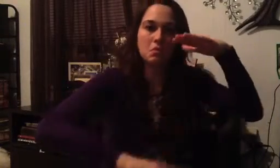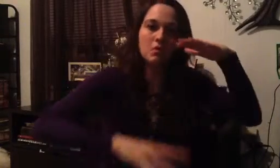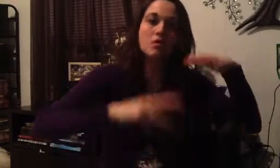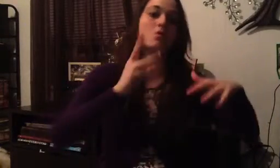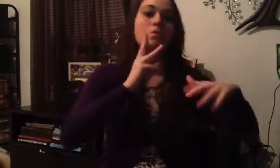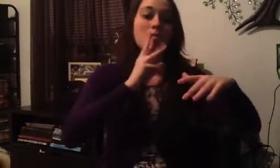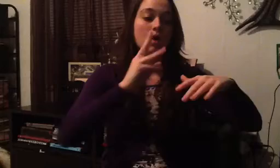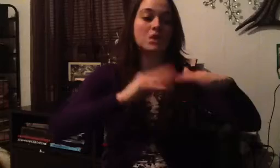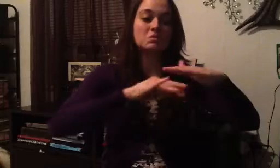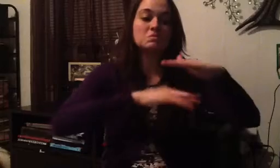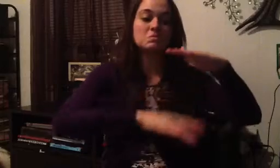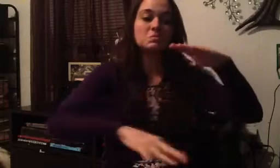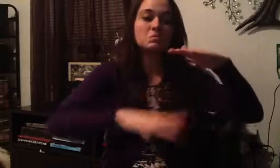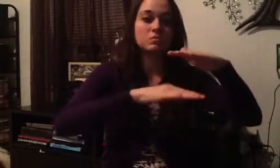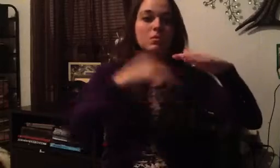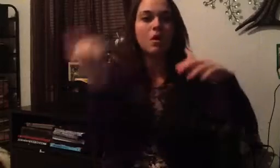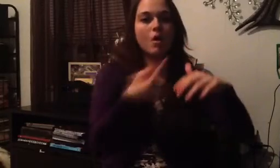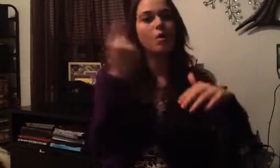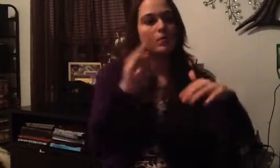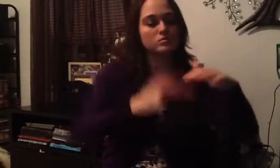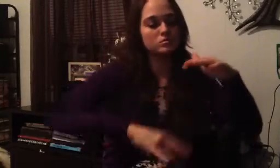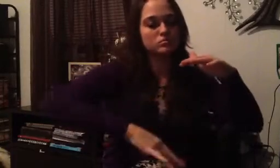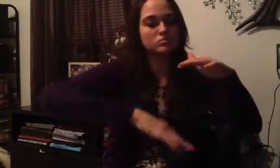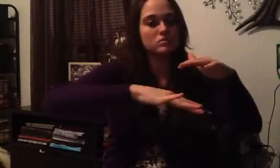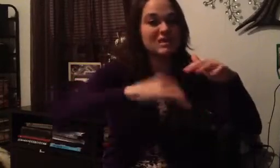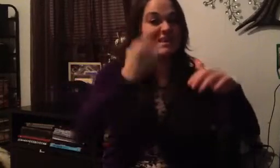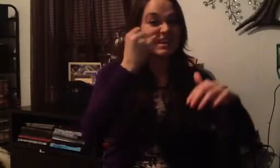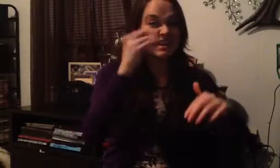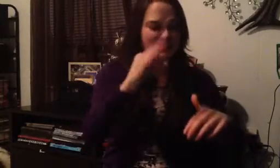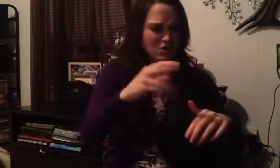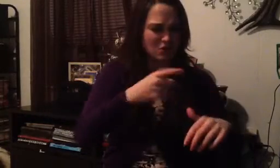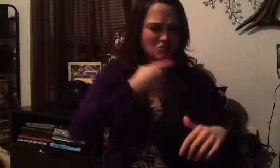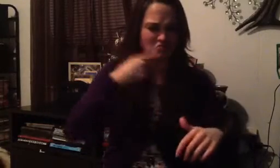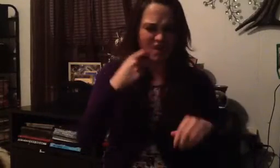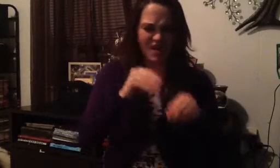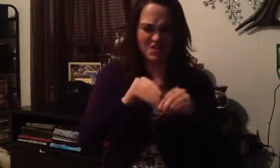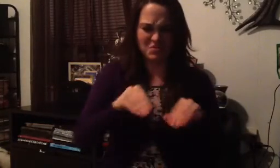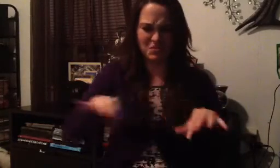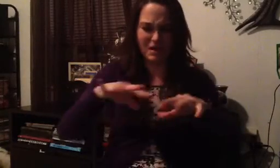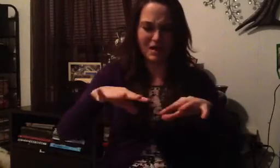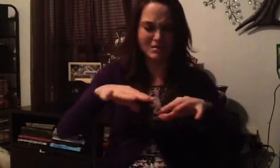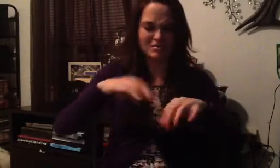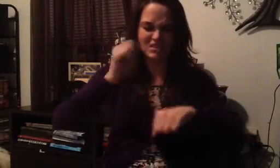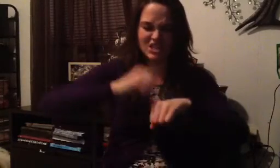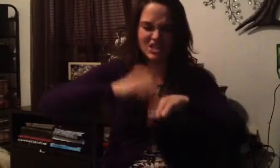water in the soil at all times. If the soil was completely dry, then plants wouldn't be able to grow.